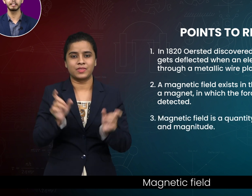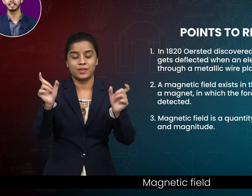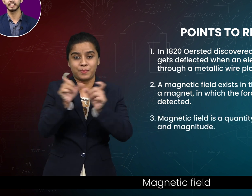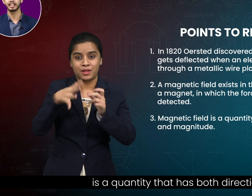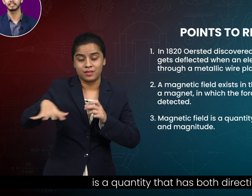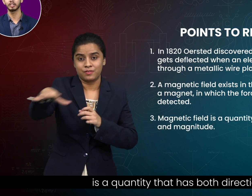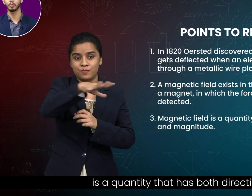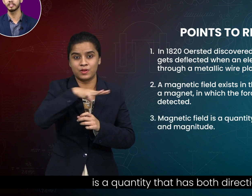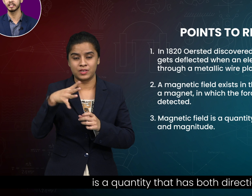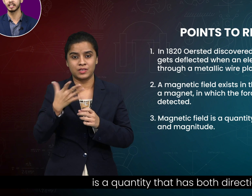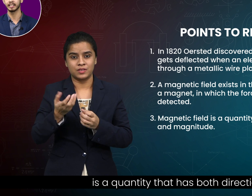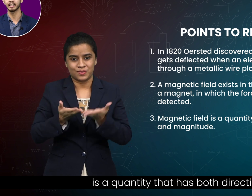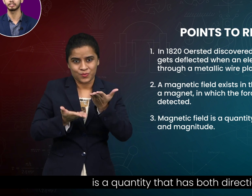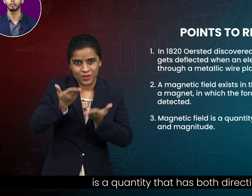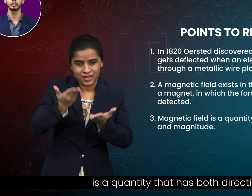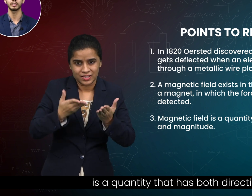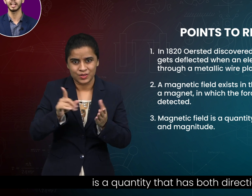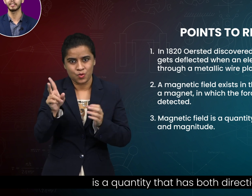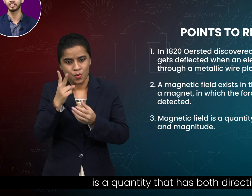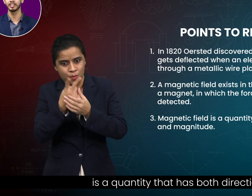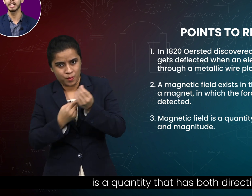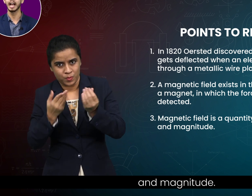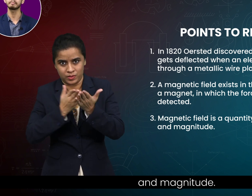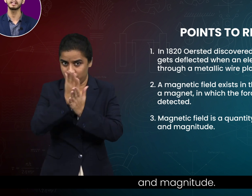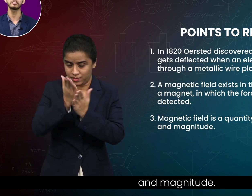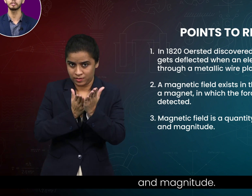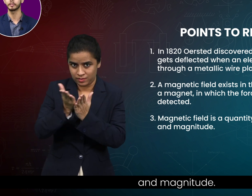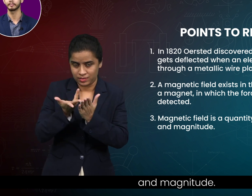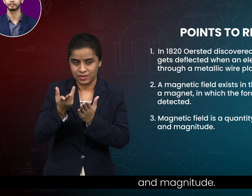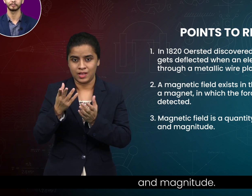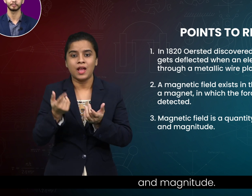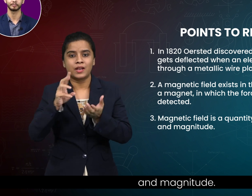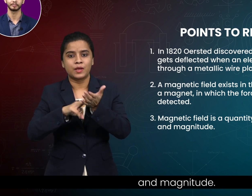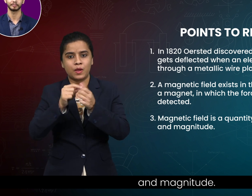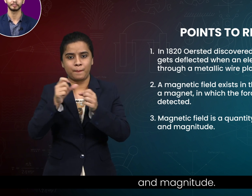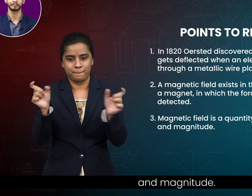Magnetic field is a quantity that has both direction and magnitude.